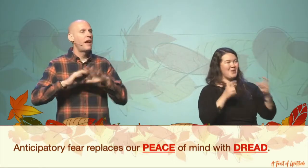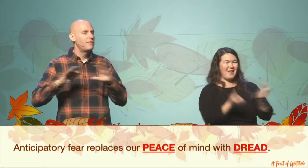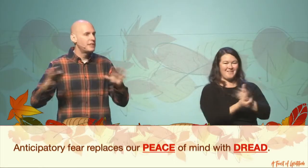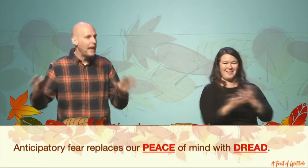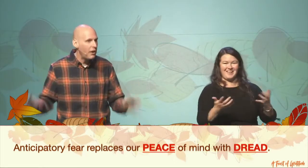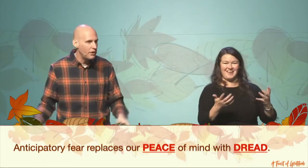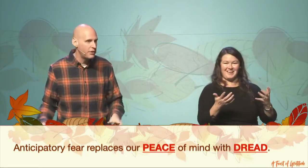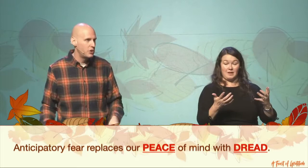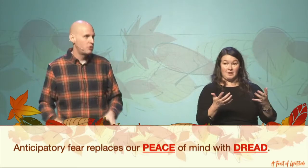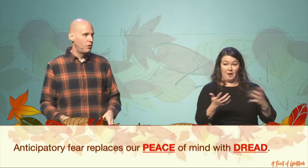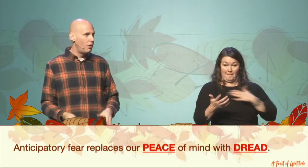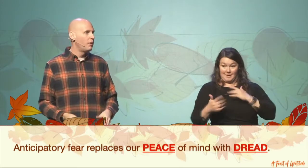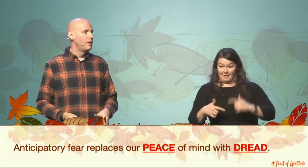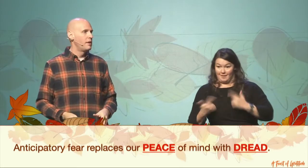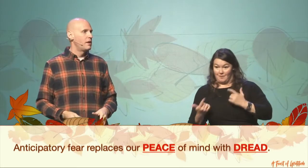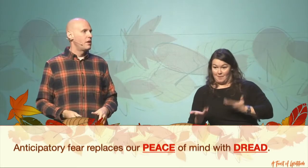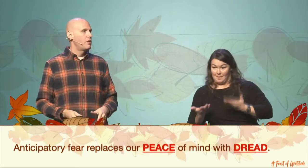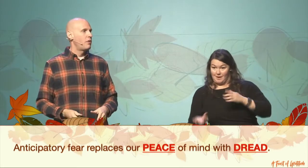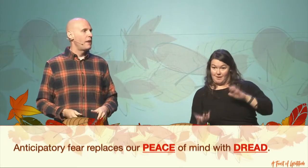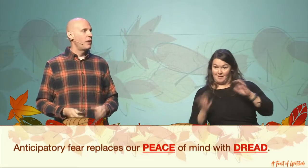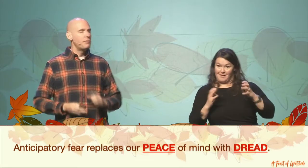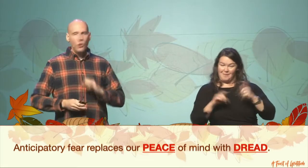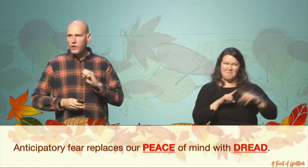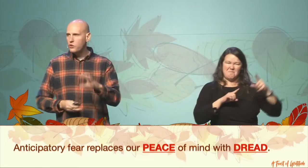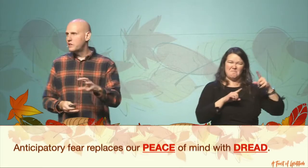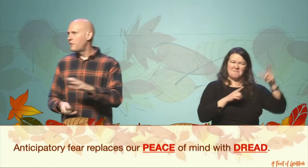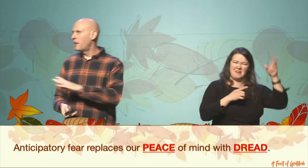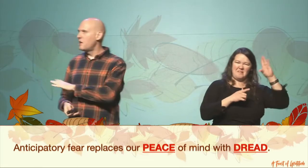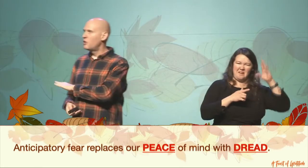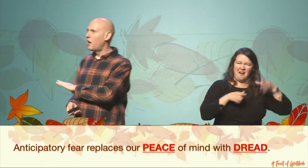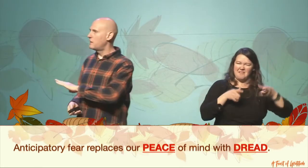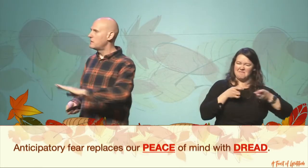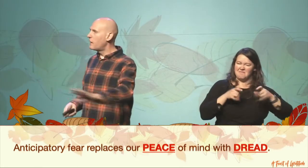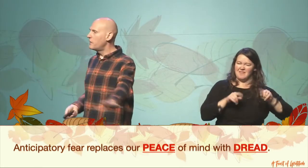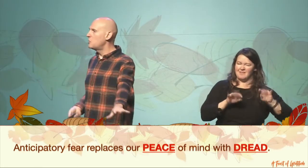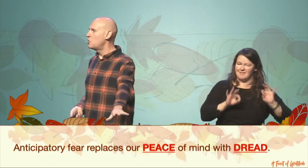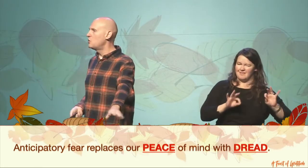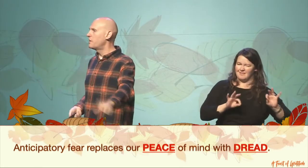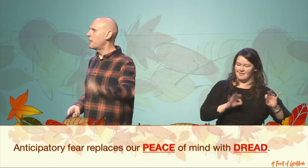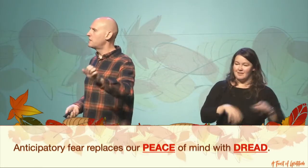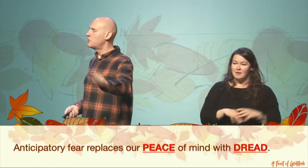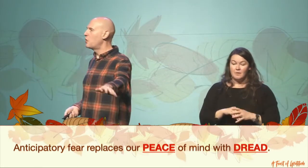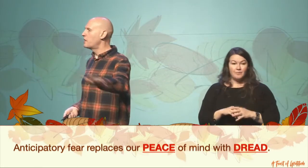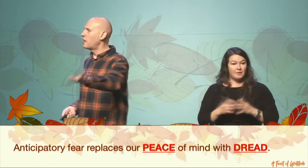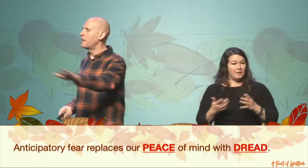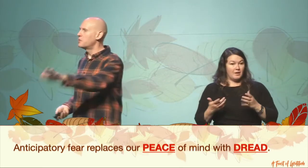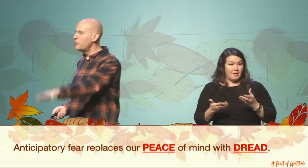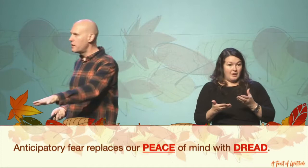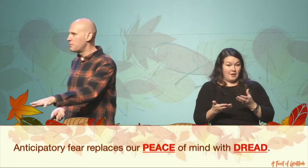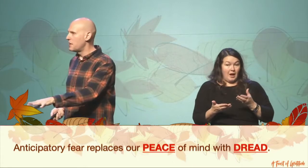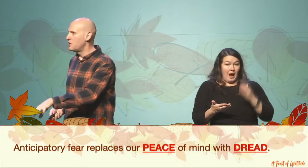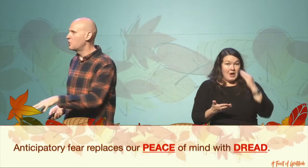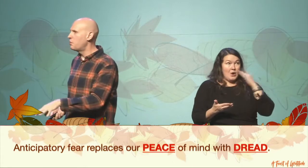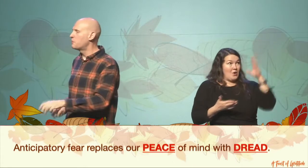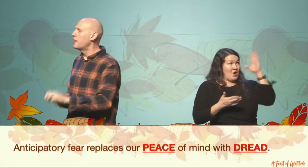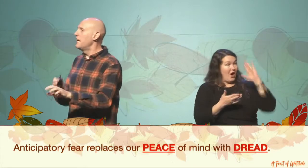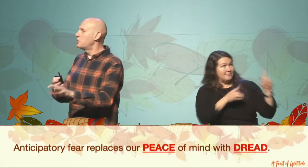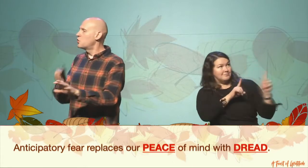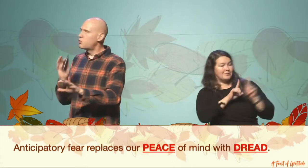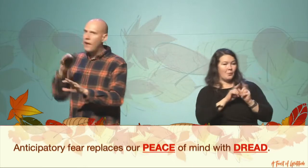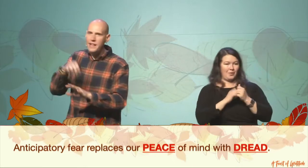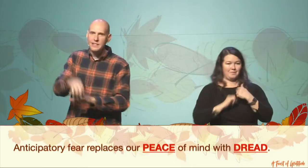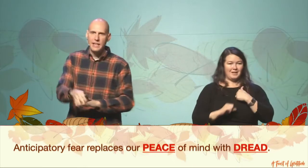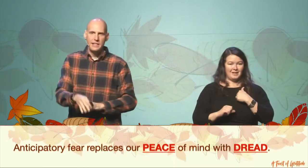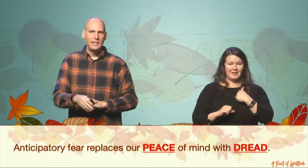even when life is out of control, right? When I'm going through stuff that I know God has nothing to do with, I still know that God is with me in those moments, right?